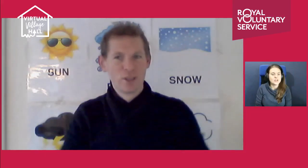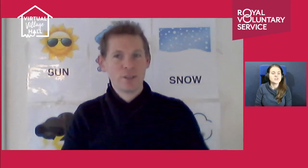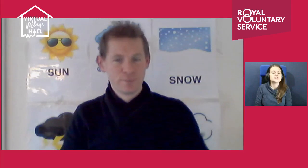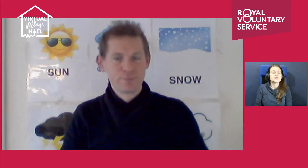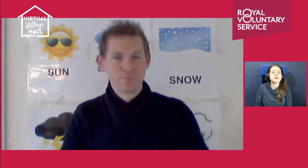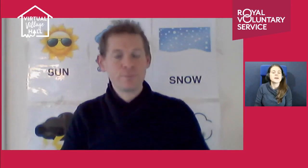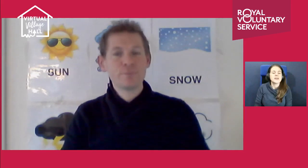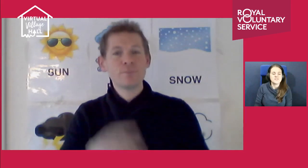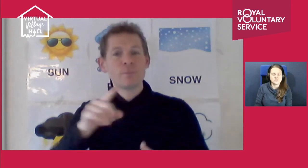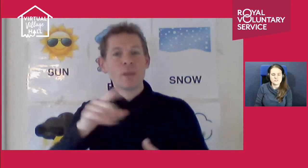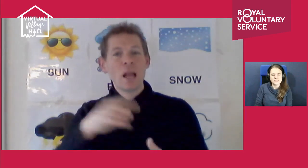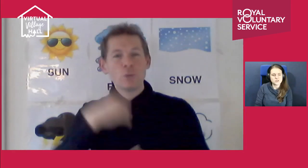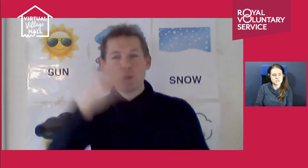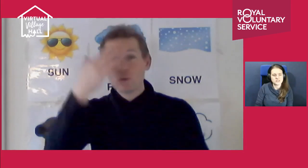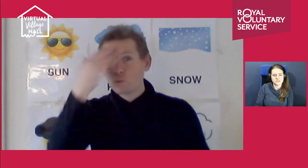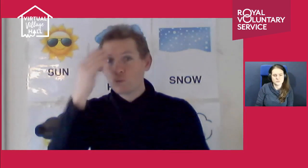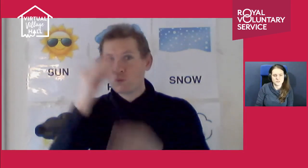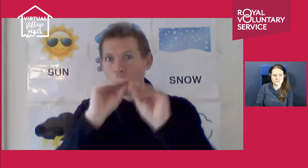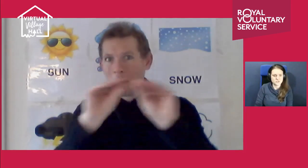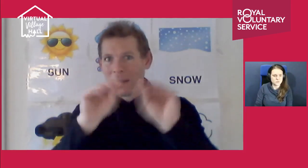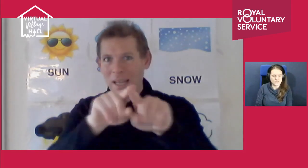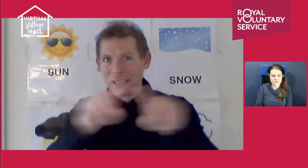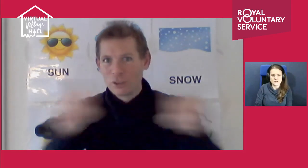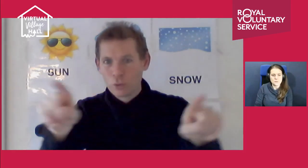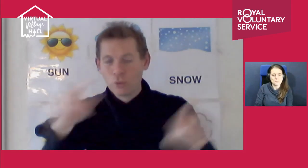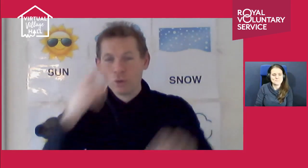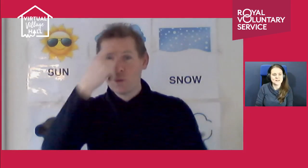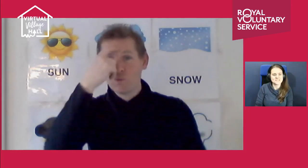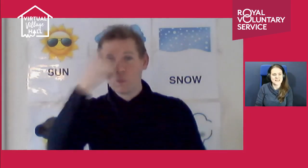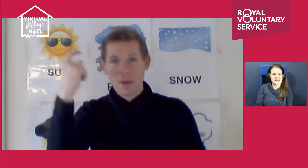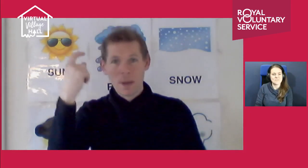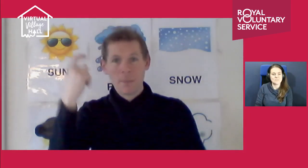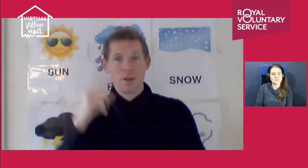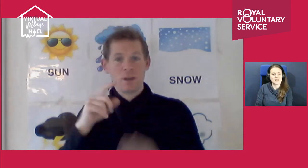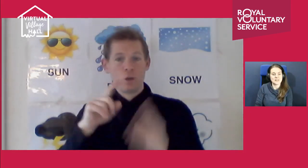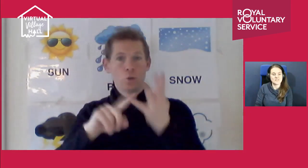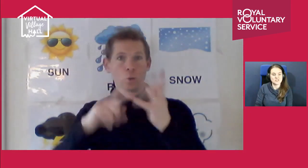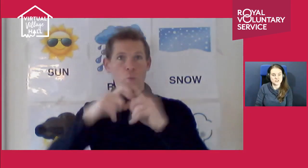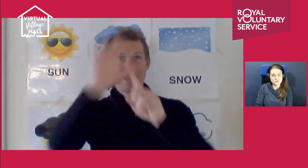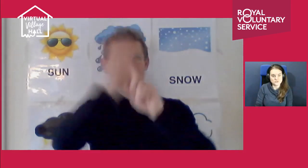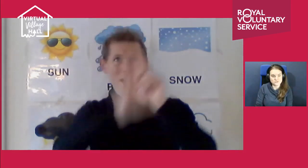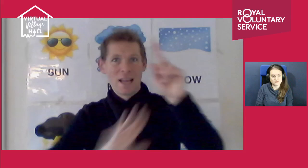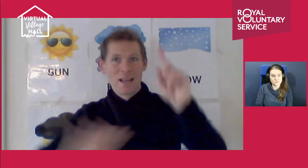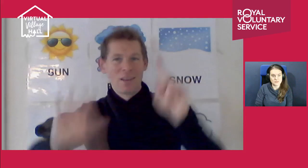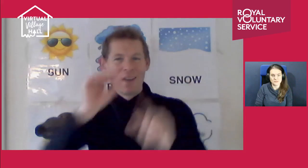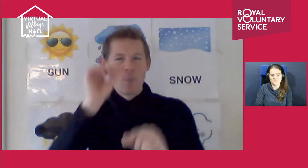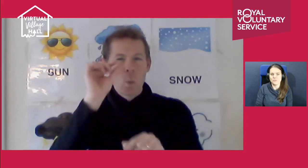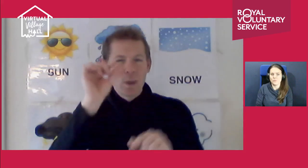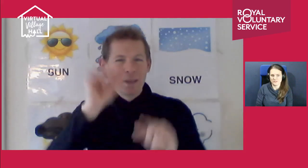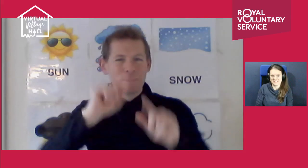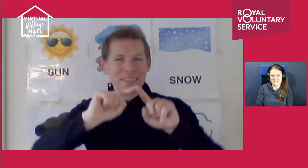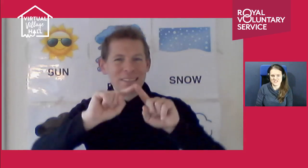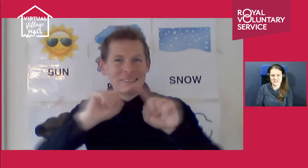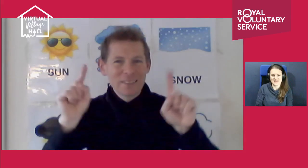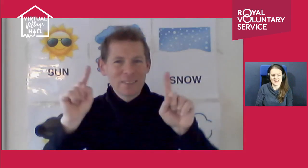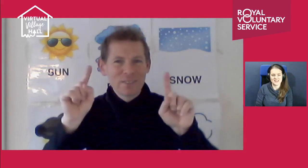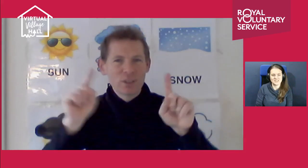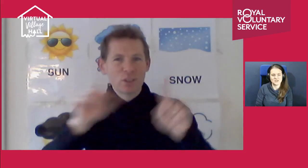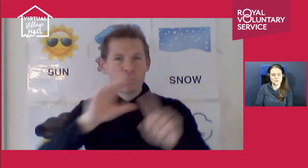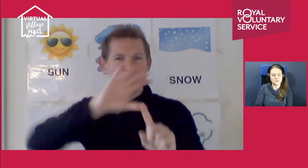Language. So if you already know the signs for weather, don't worry. But if you don't remember them, we'll